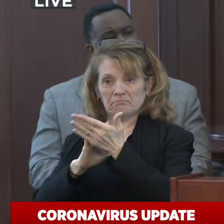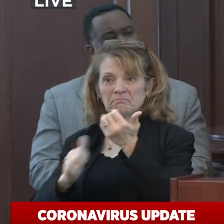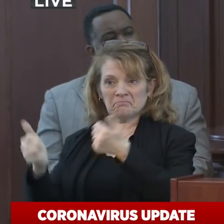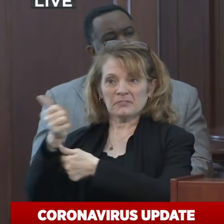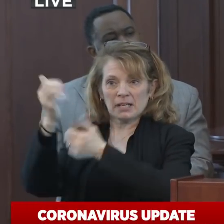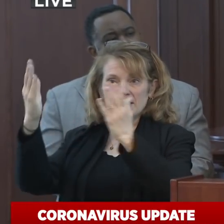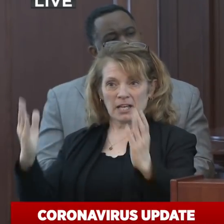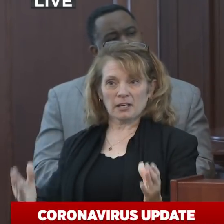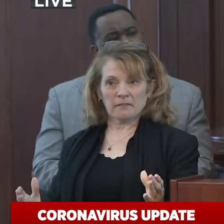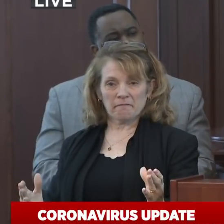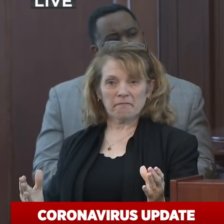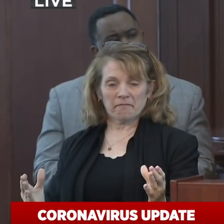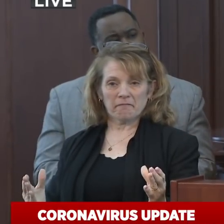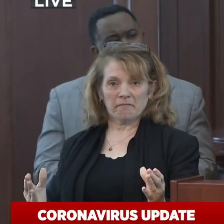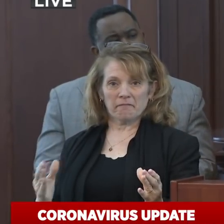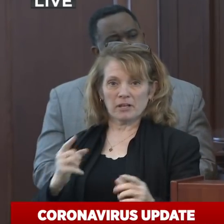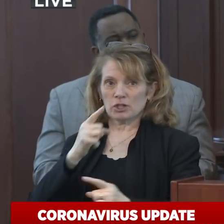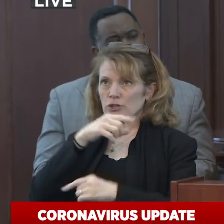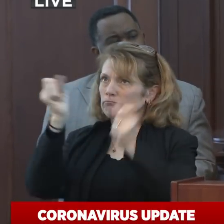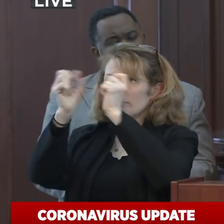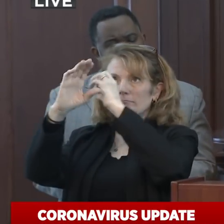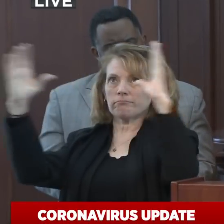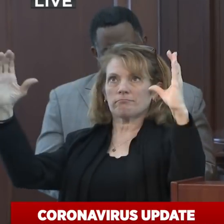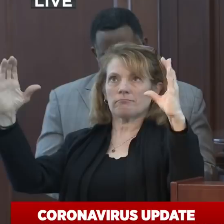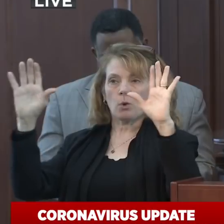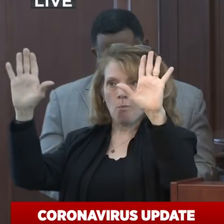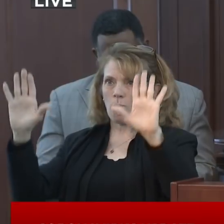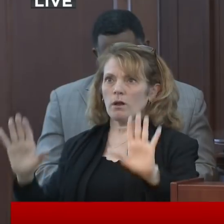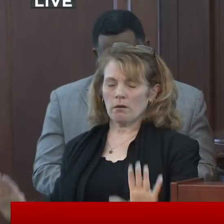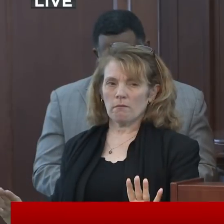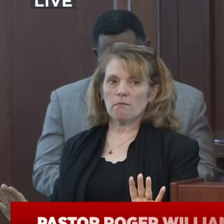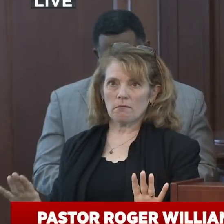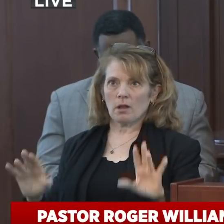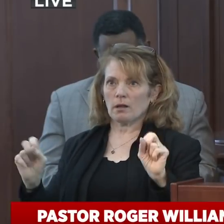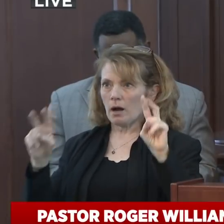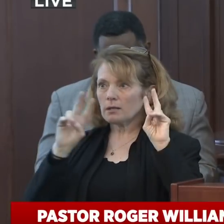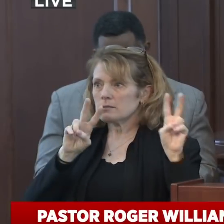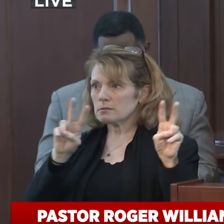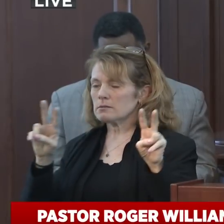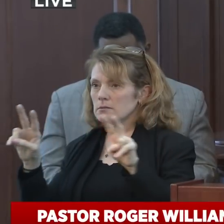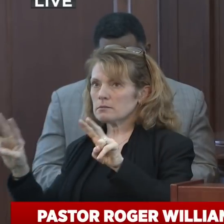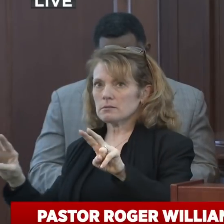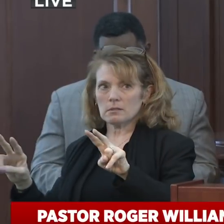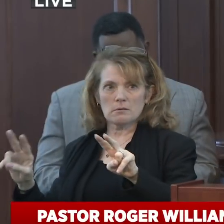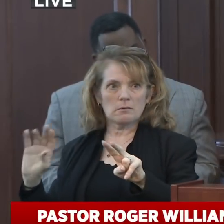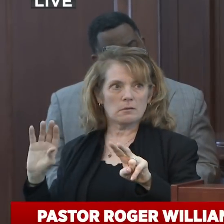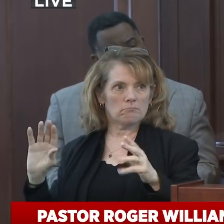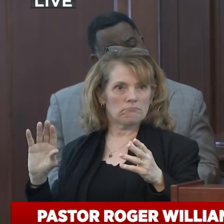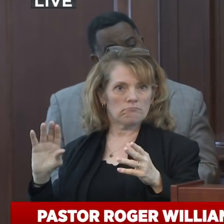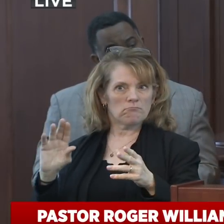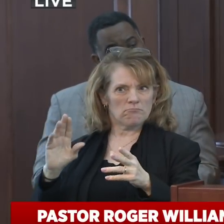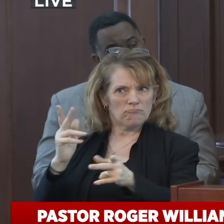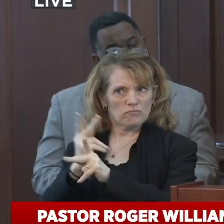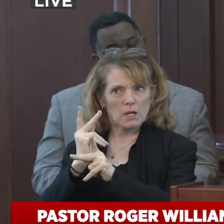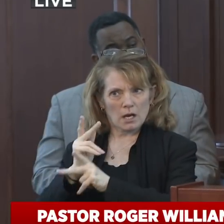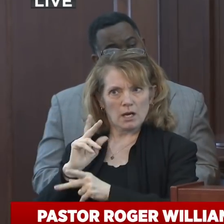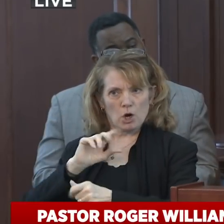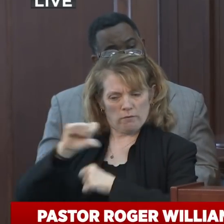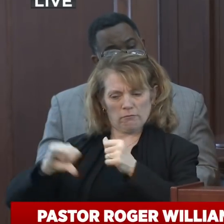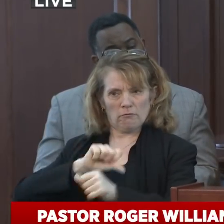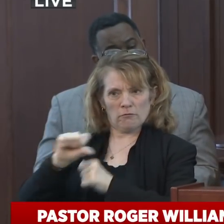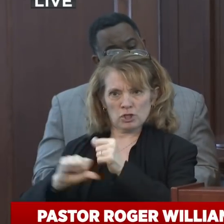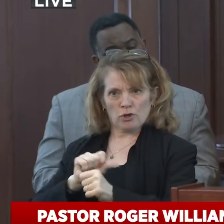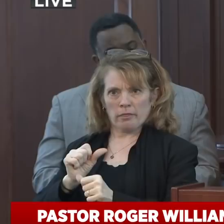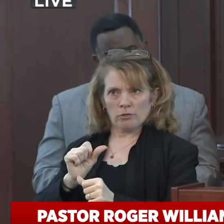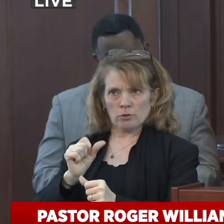vision and getting us out in front of this challenge for our communities. Being at the First Baptist Church of